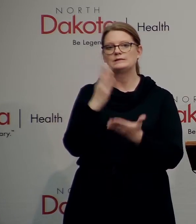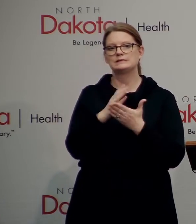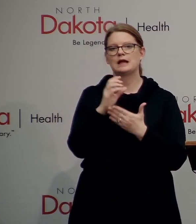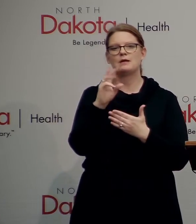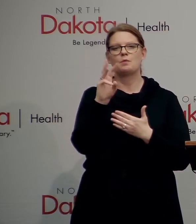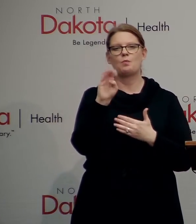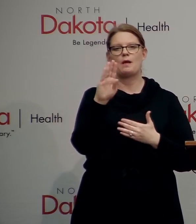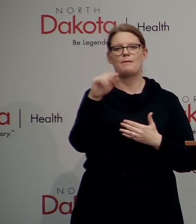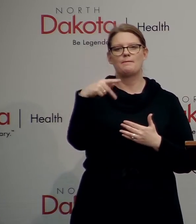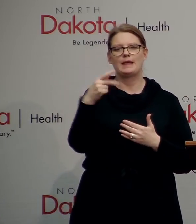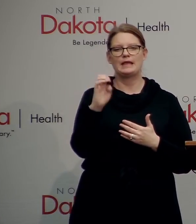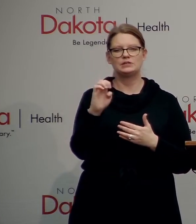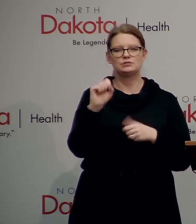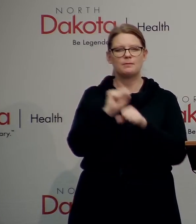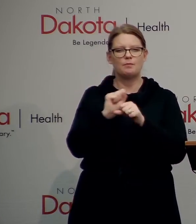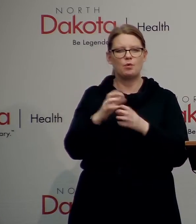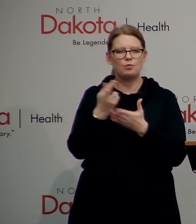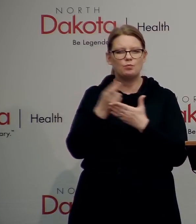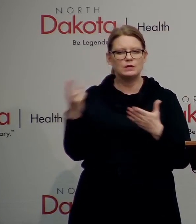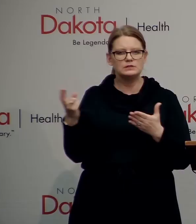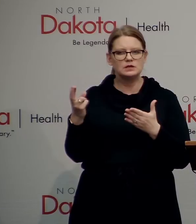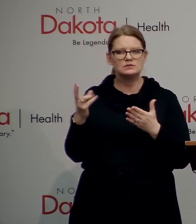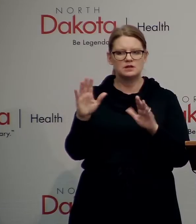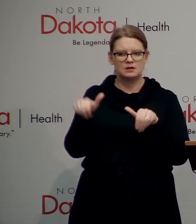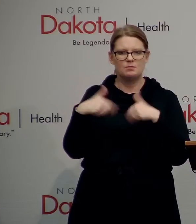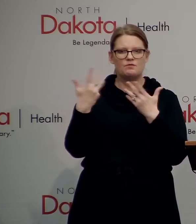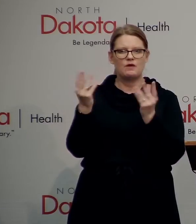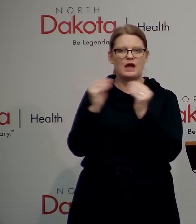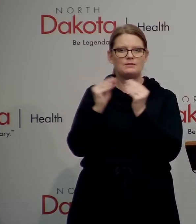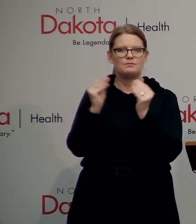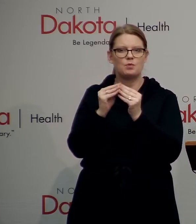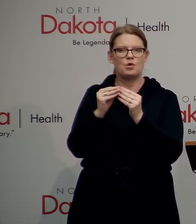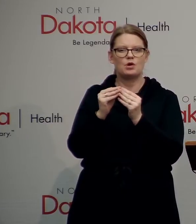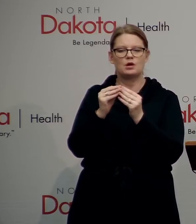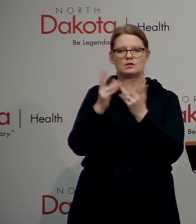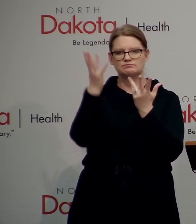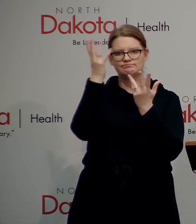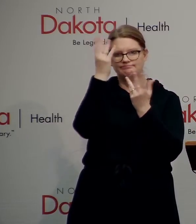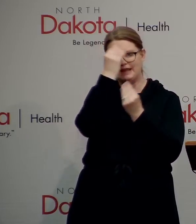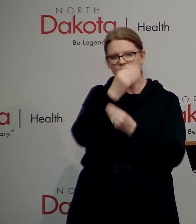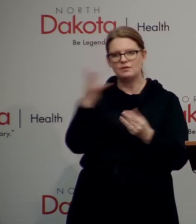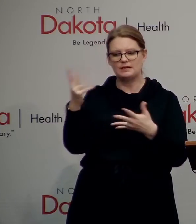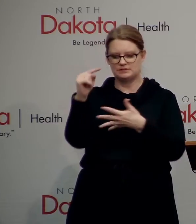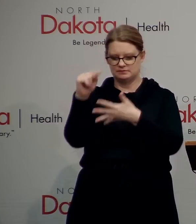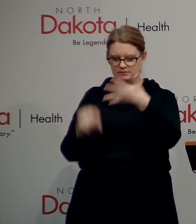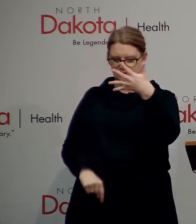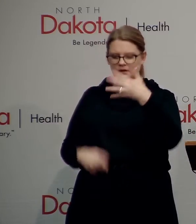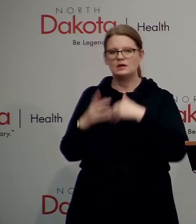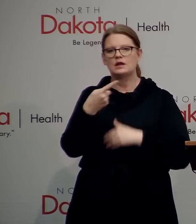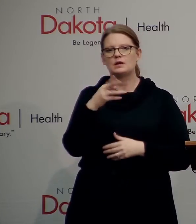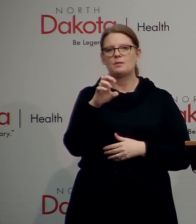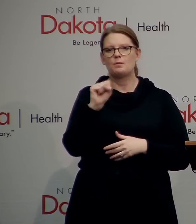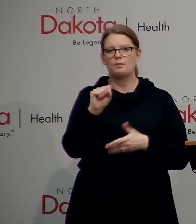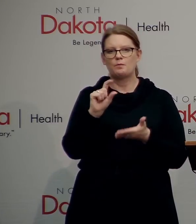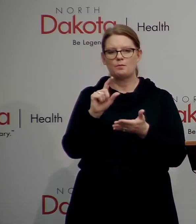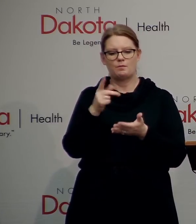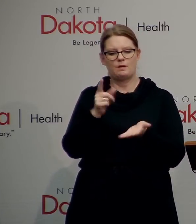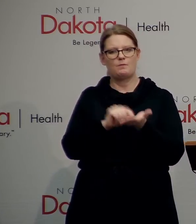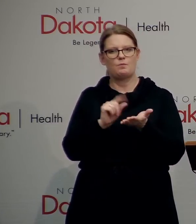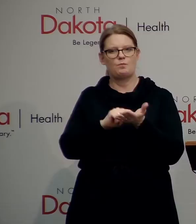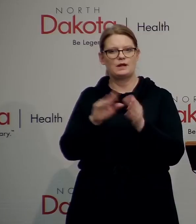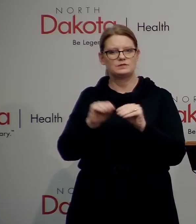page for employer resources that will provide more information about all of the things that I've discussed today. A press release will be issued when this site is